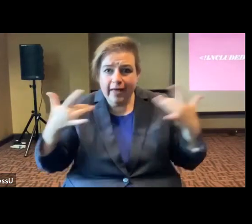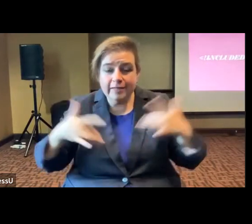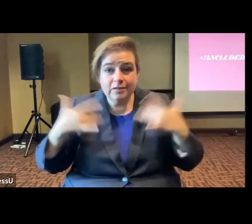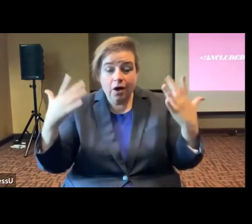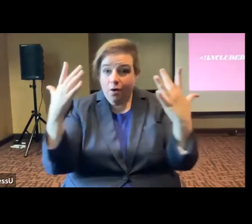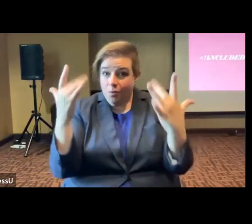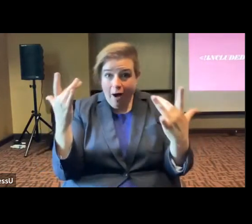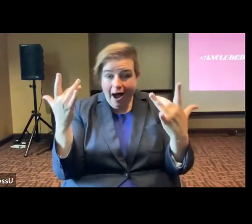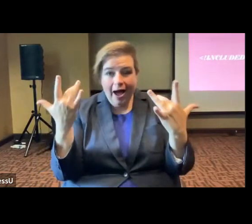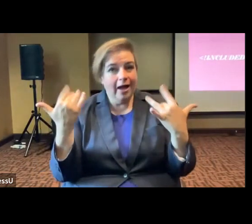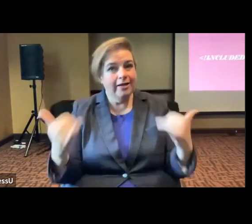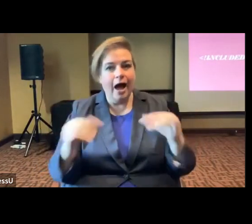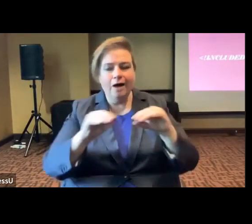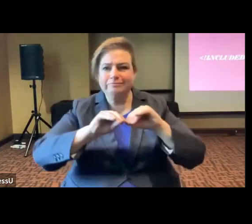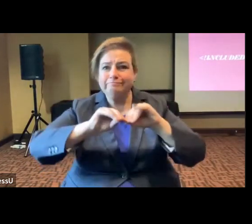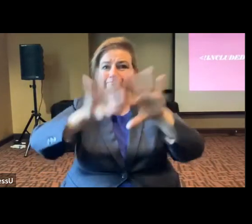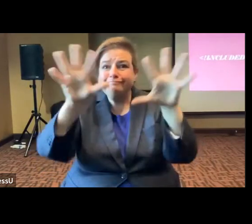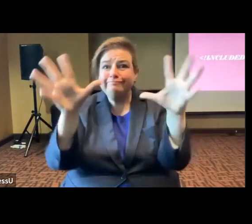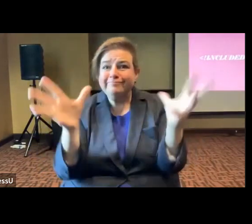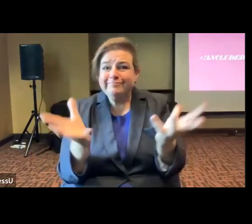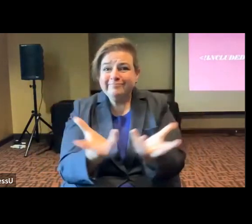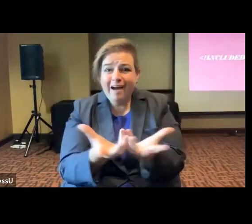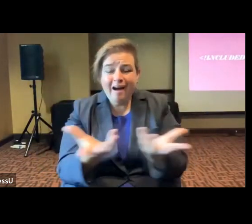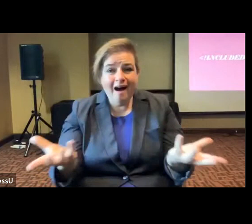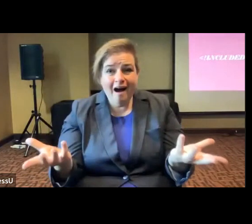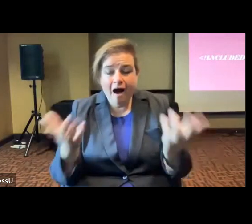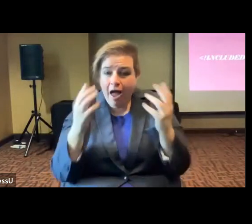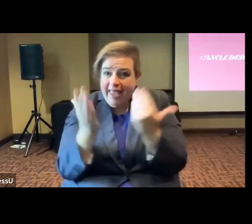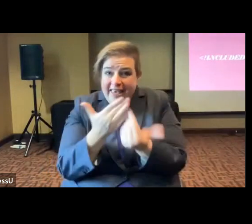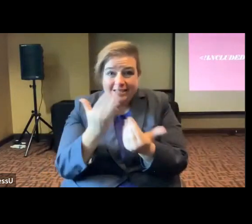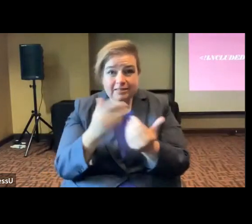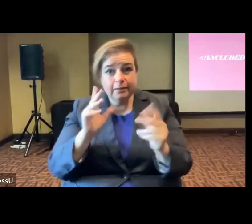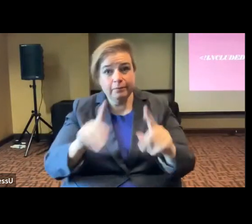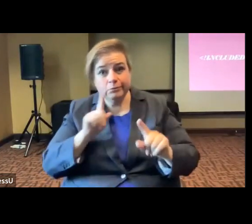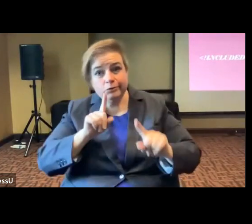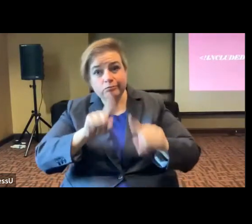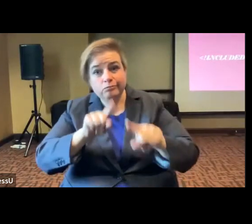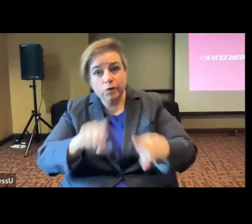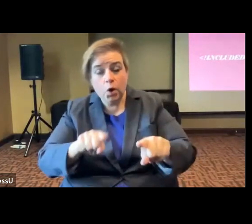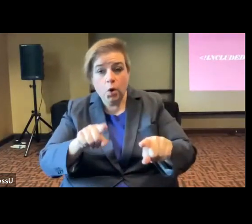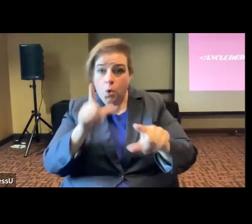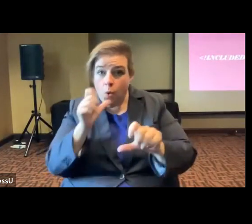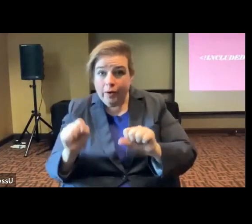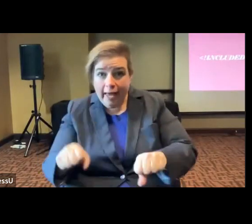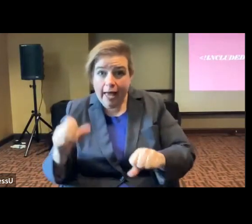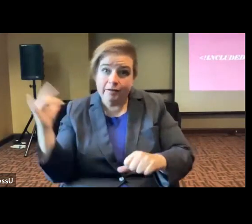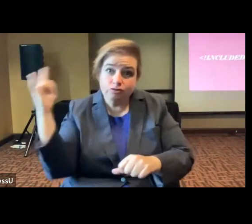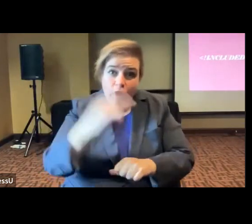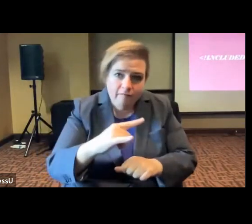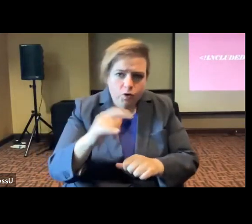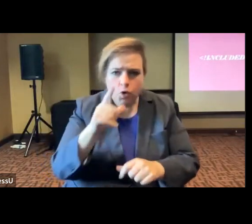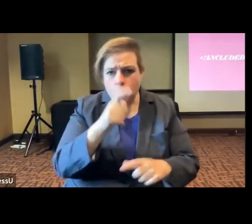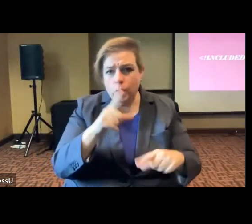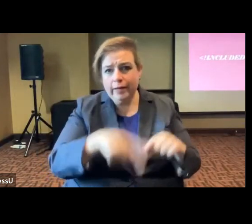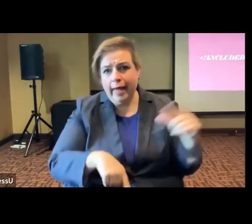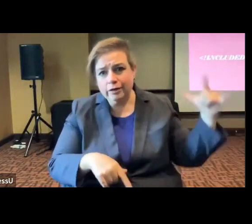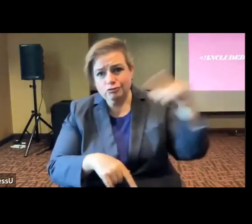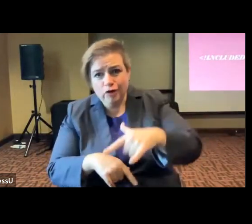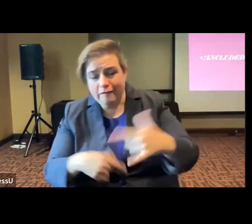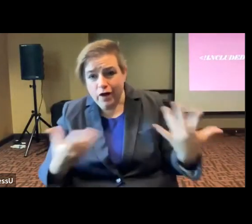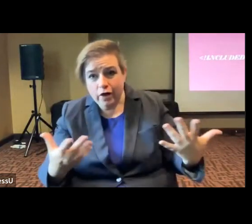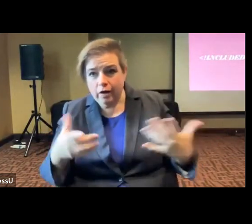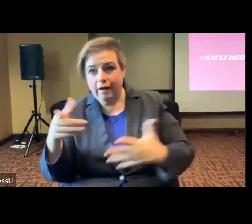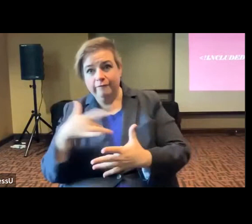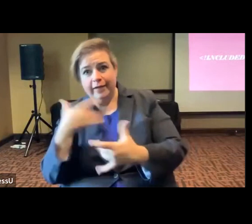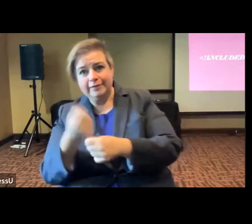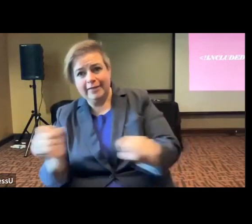that it's so accommodating for people who can or cannot travel, feel safe or don't feel safe